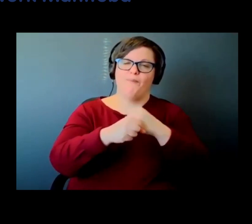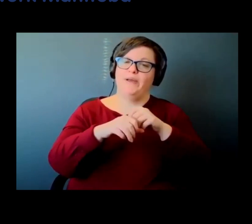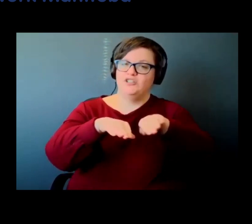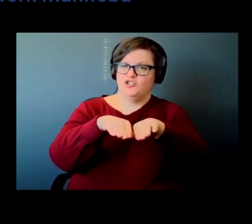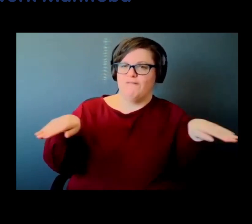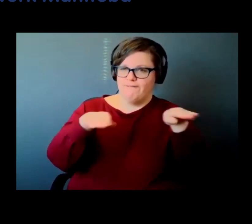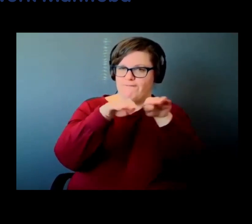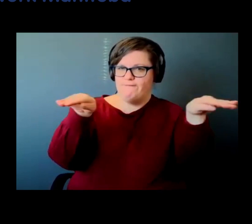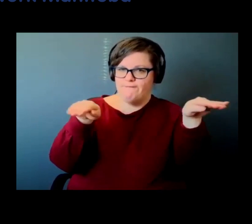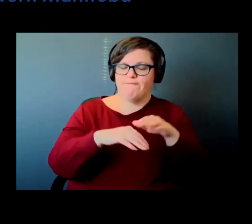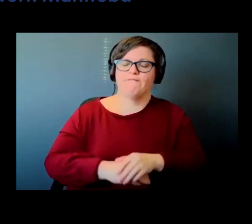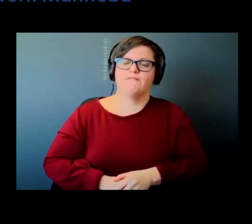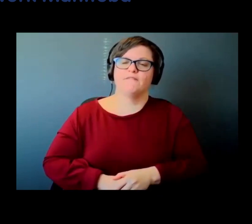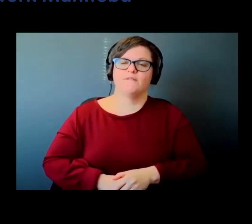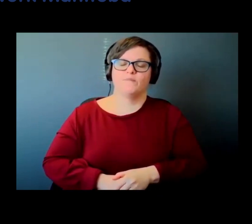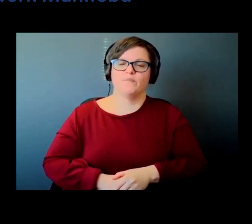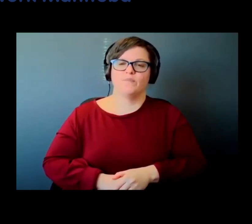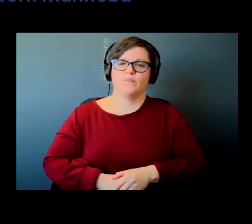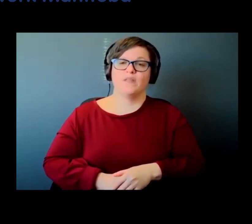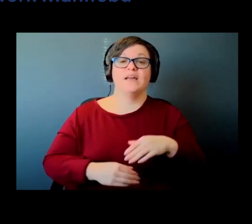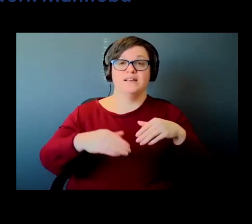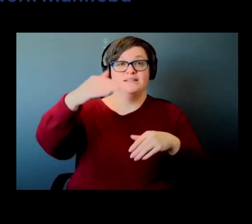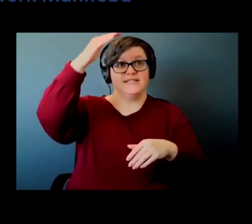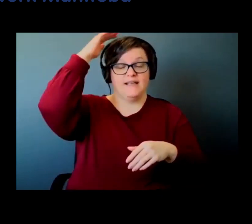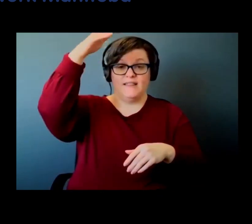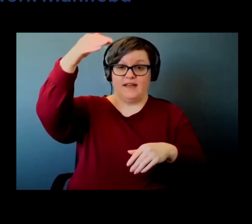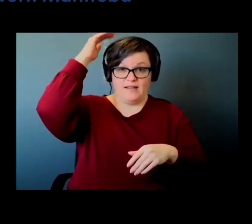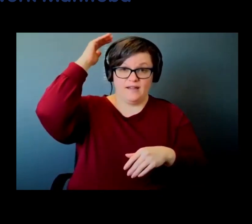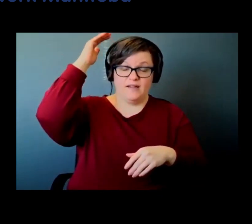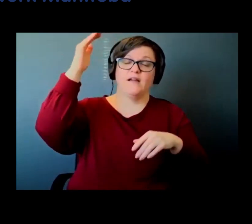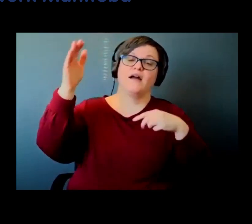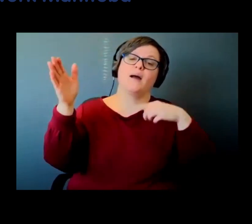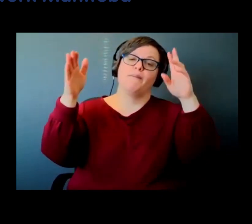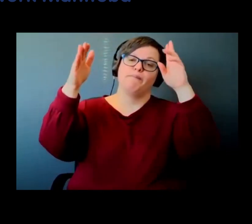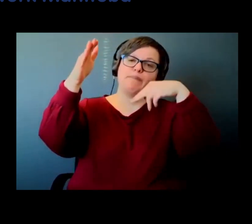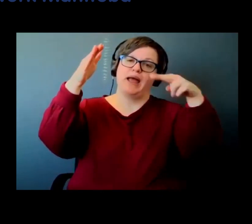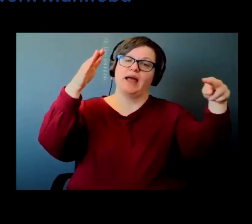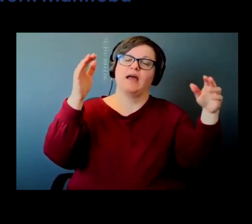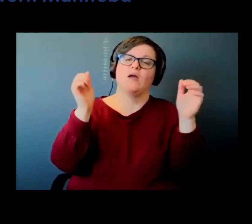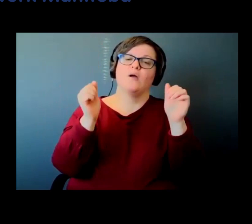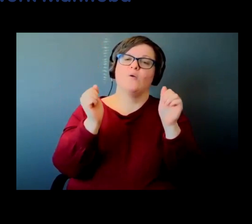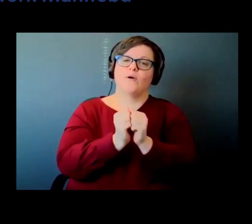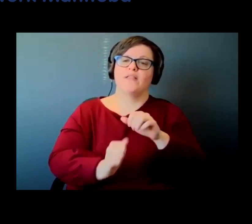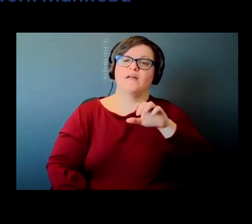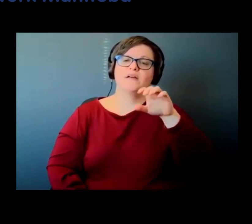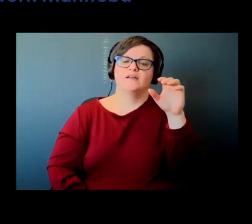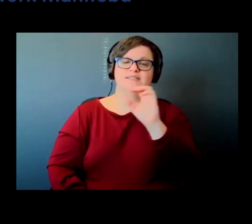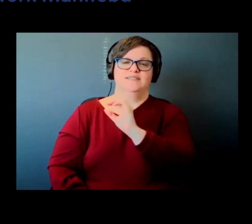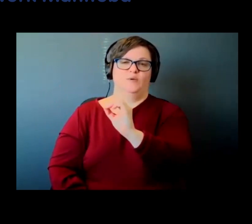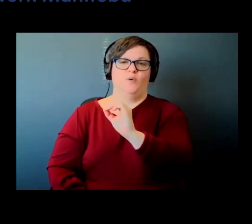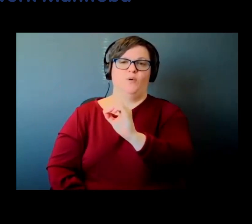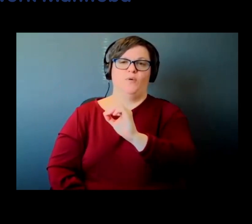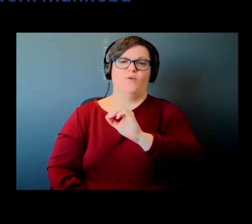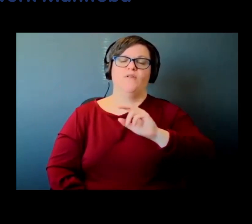Mm-hmm. I painted the ceiling with zero VOC paint,